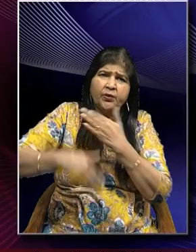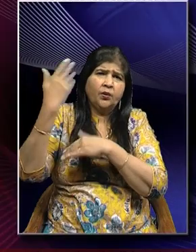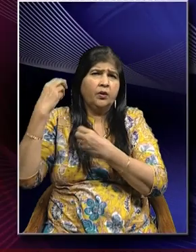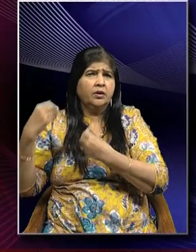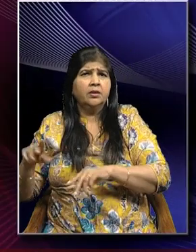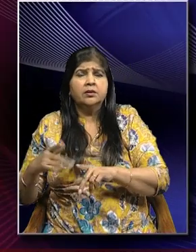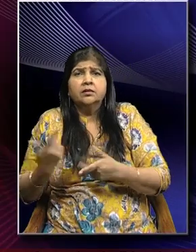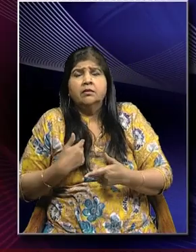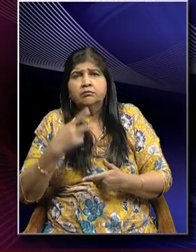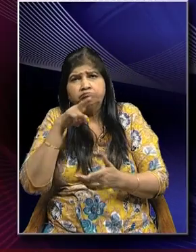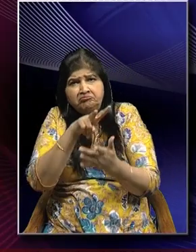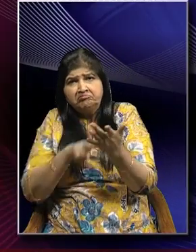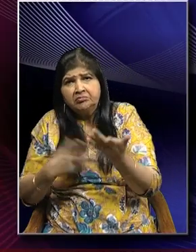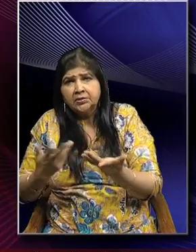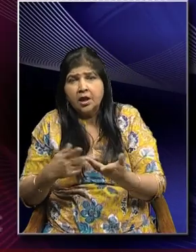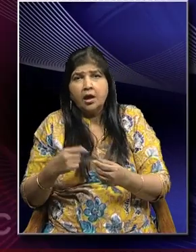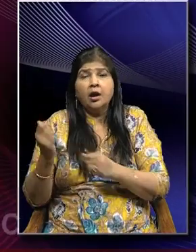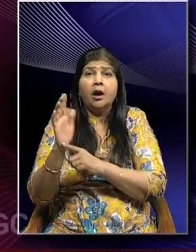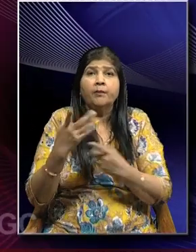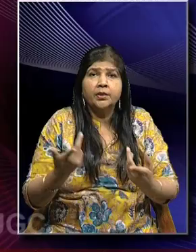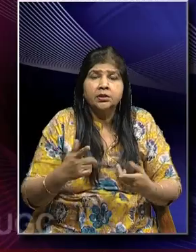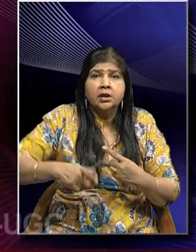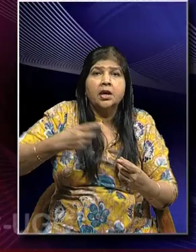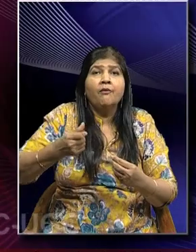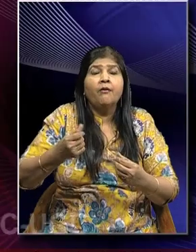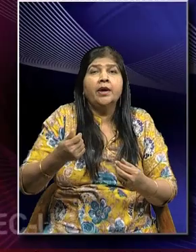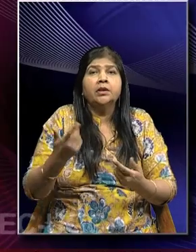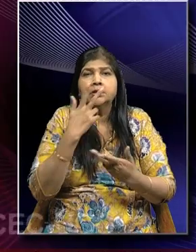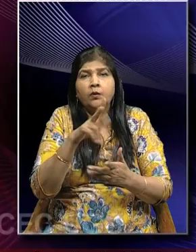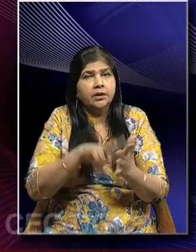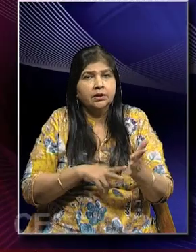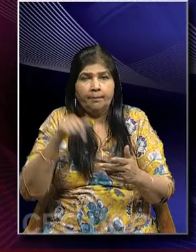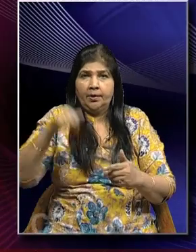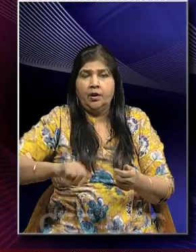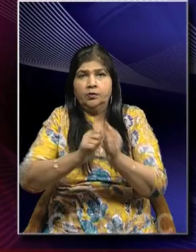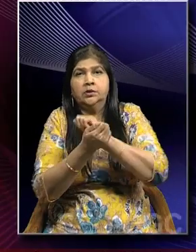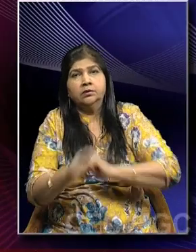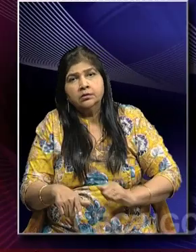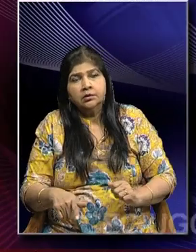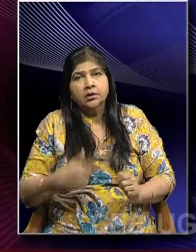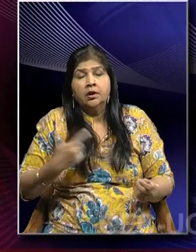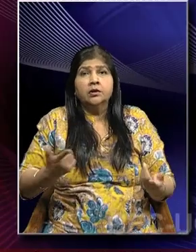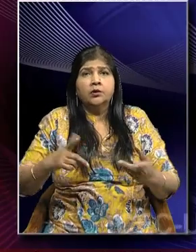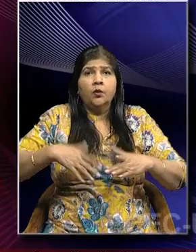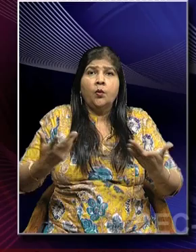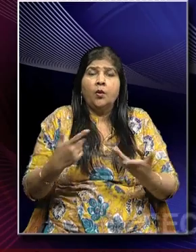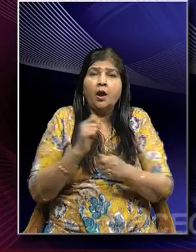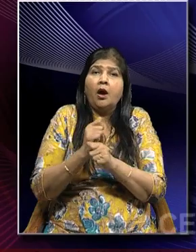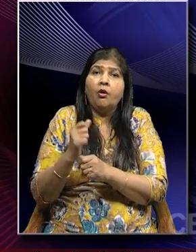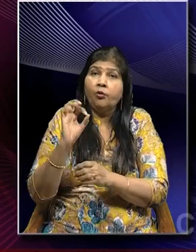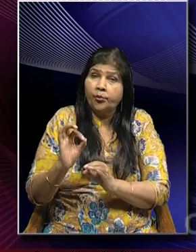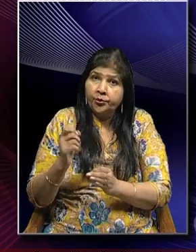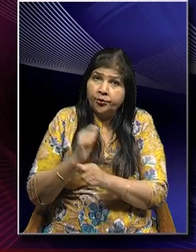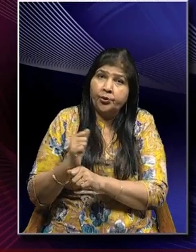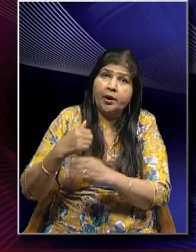to evaluate the company's performance by its financials only, by looking at its financial reporting only. Now, we are